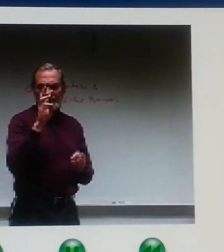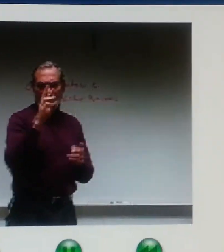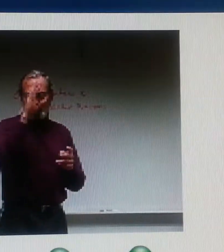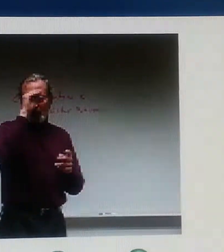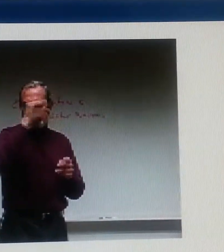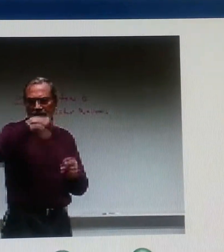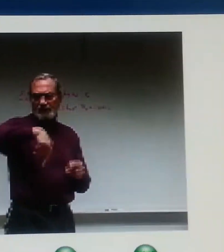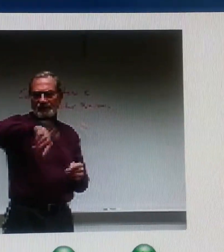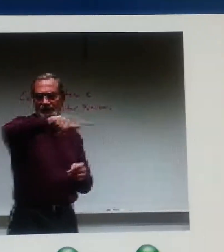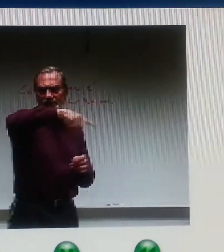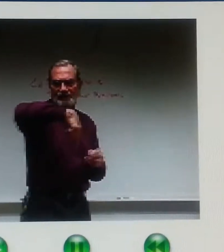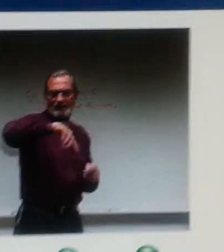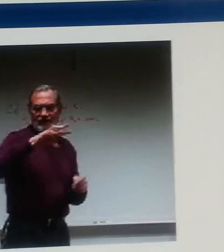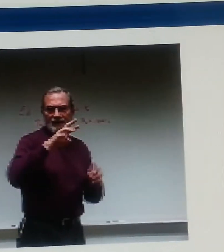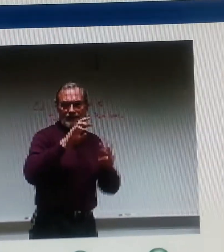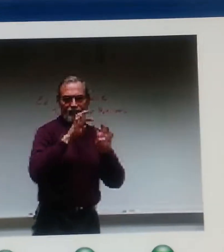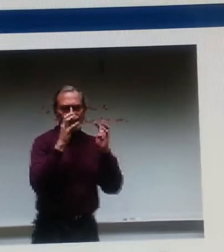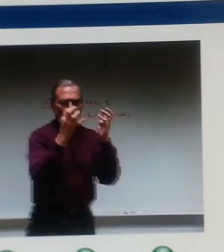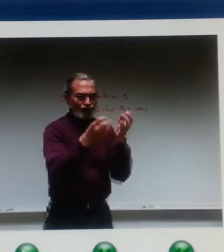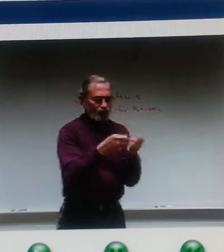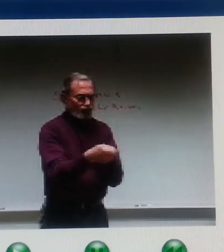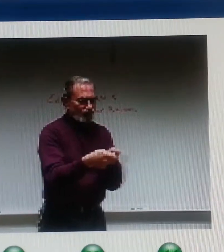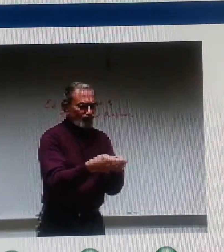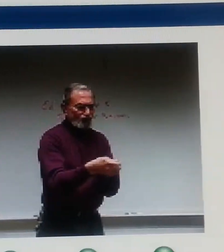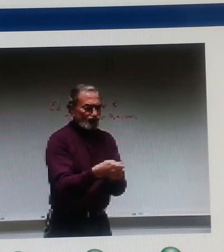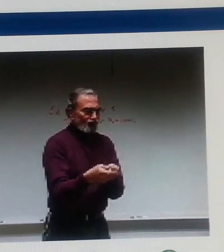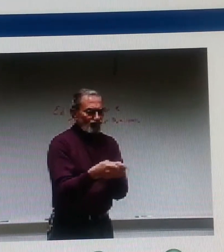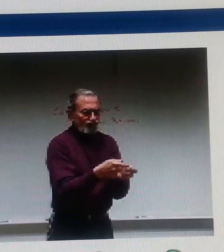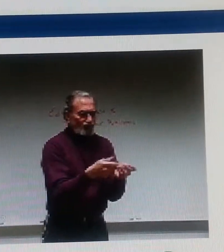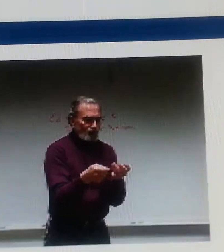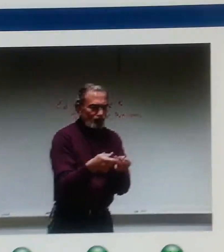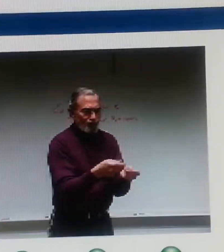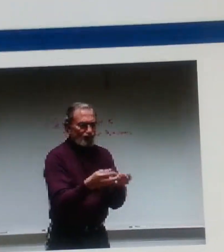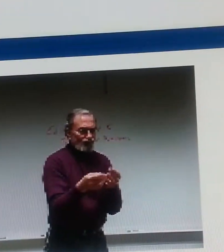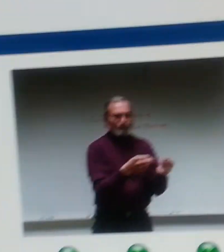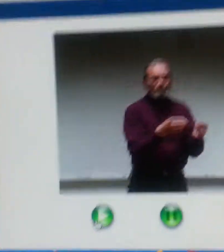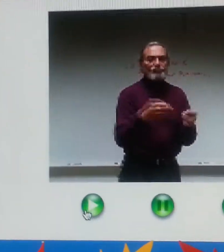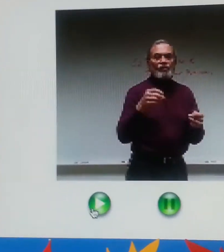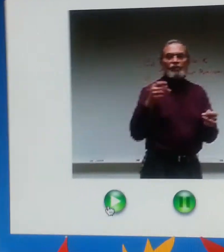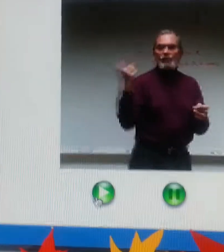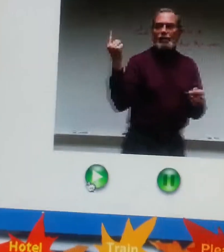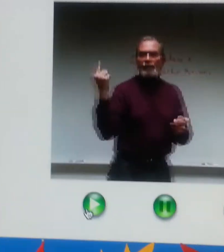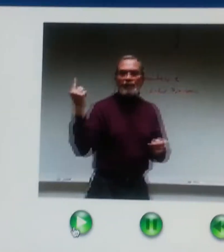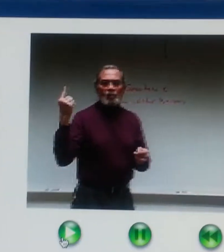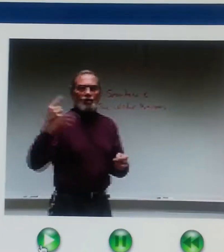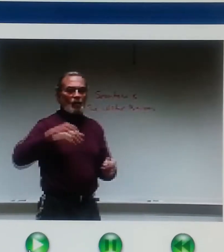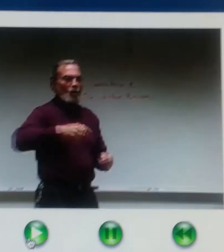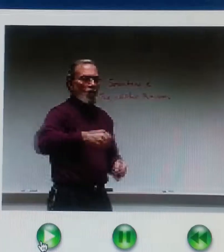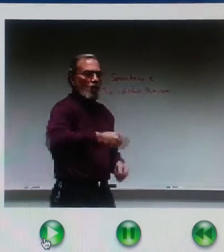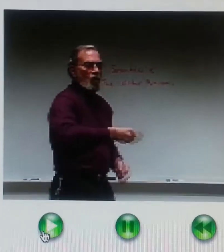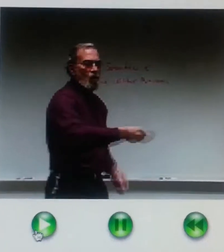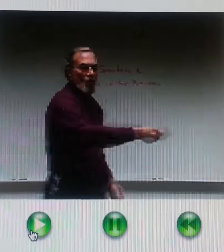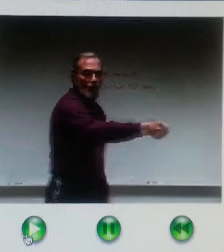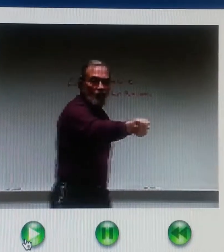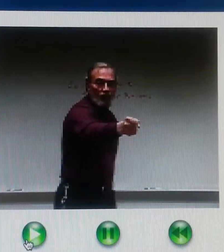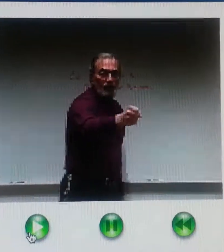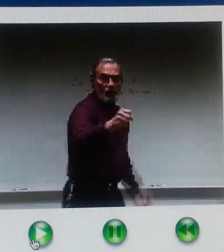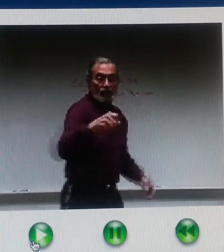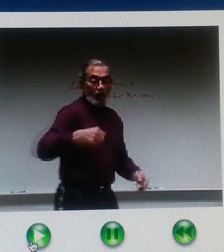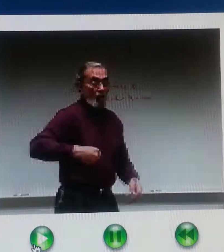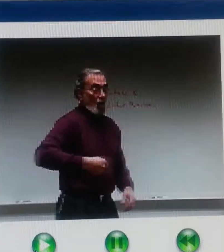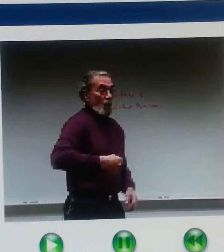So we're all sitting around, about six of us boys, playing cards, having a good time.